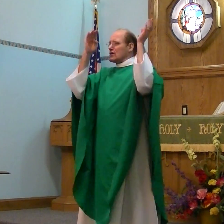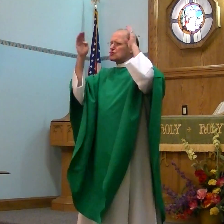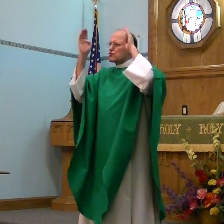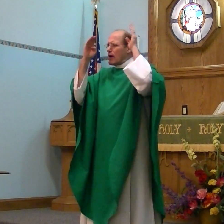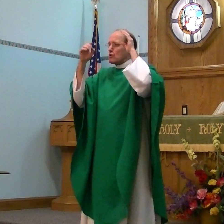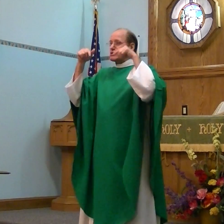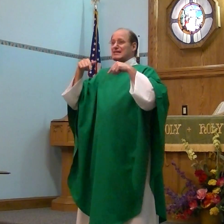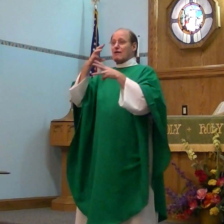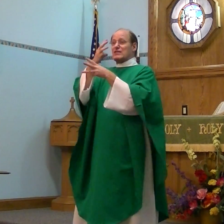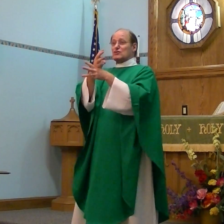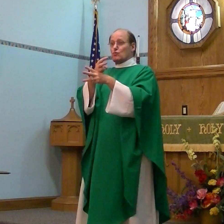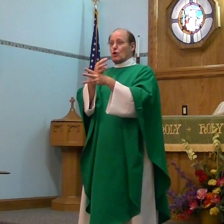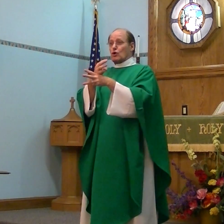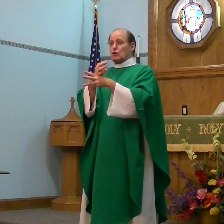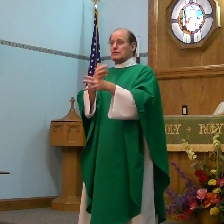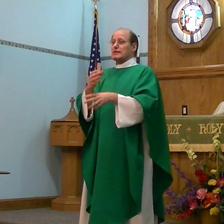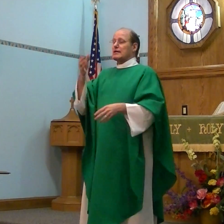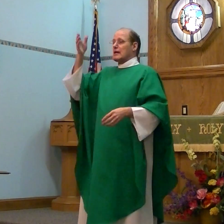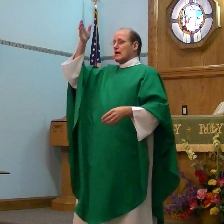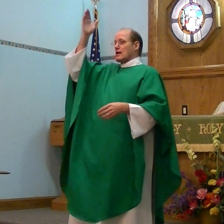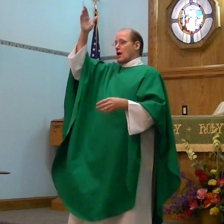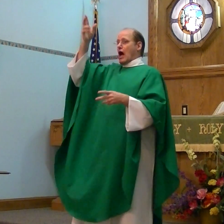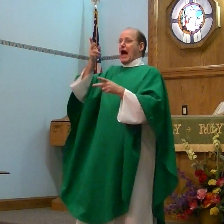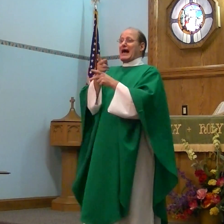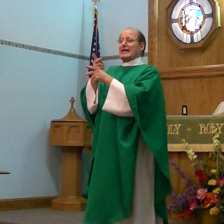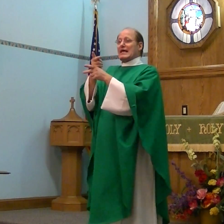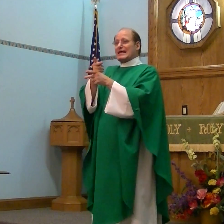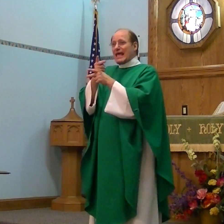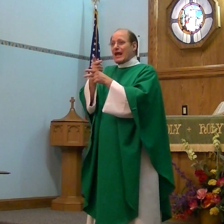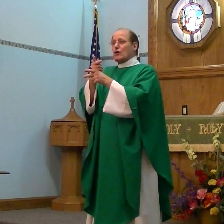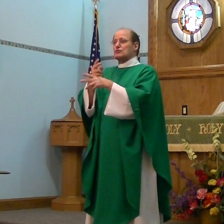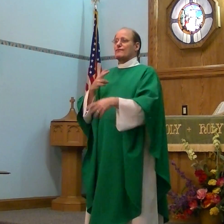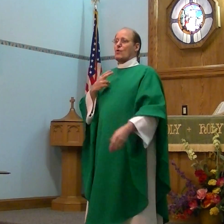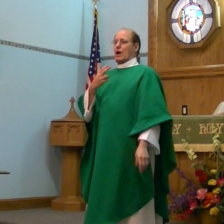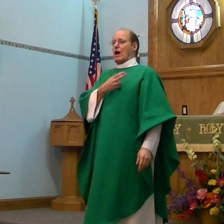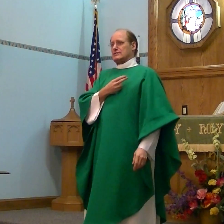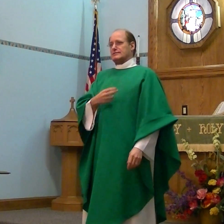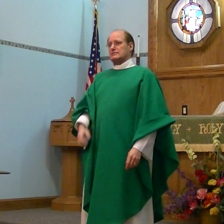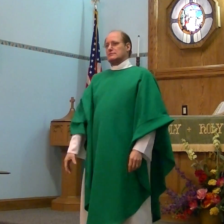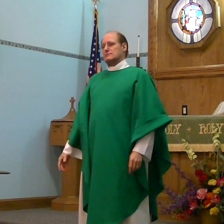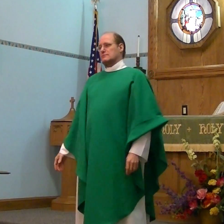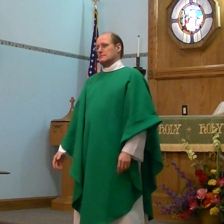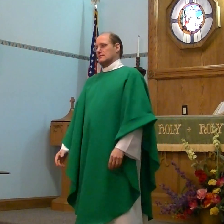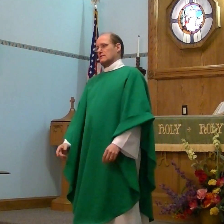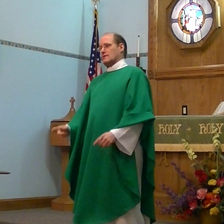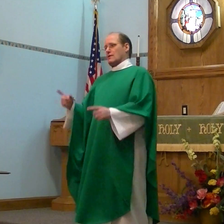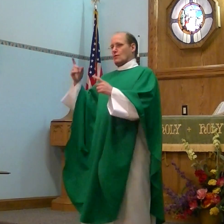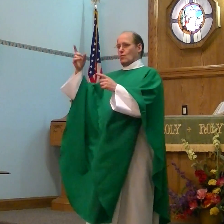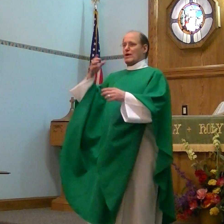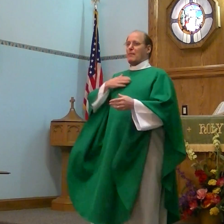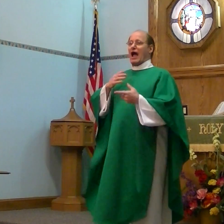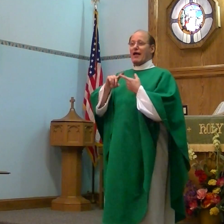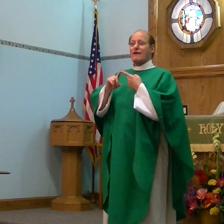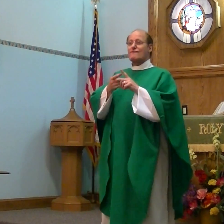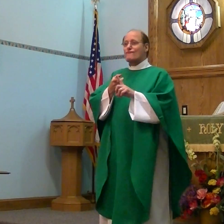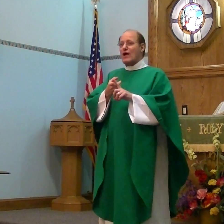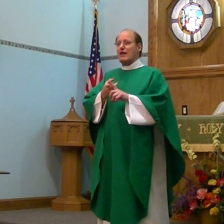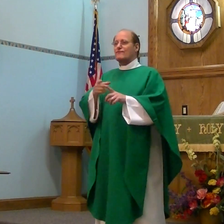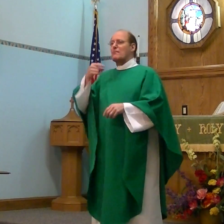troubles of this world, God cares for us. When my friend from